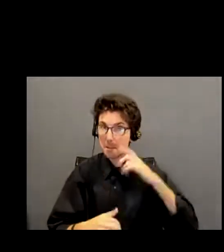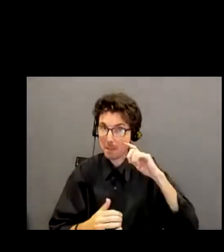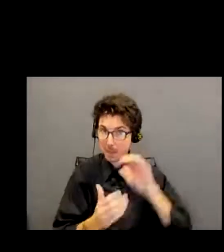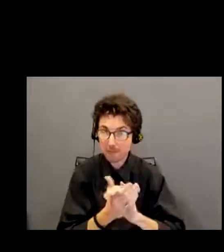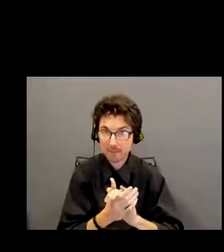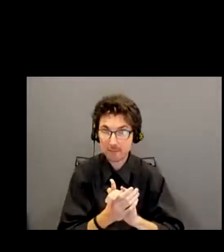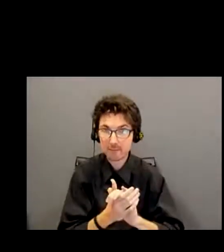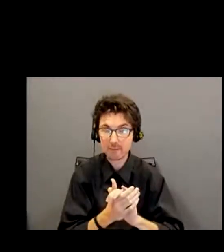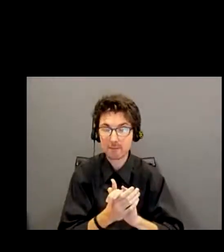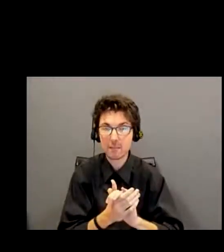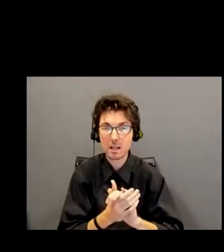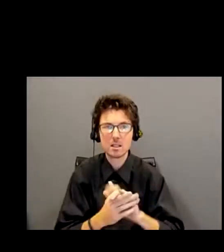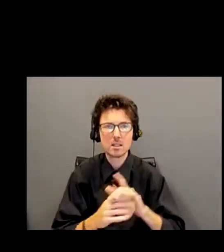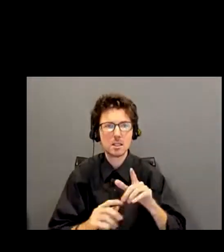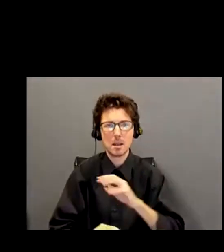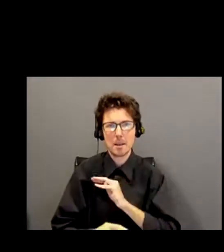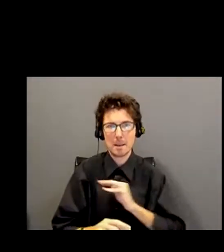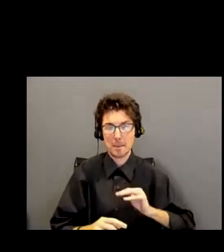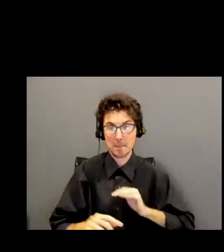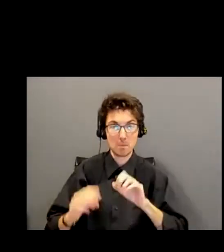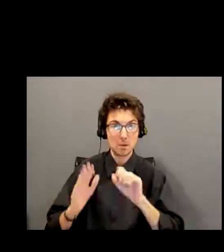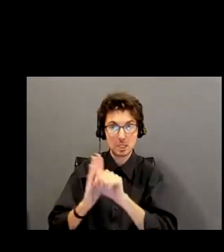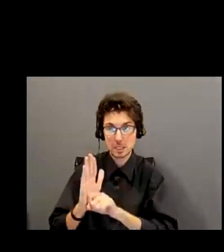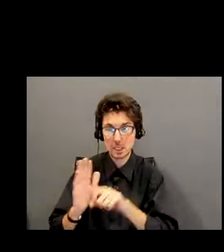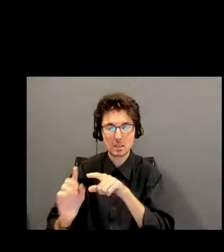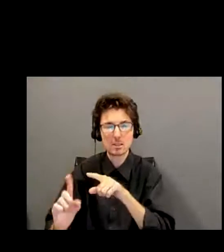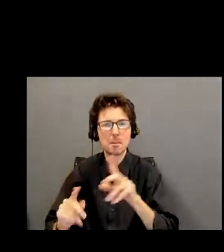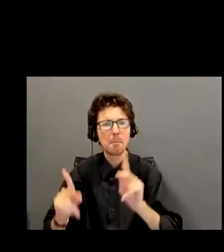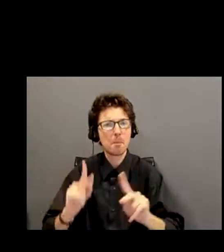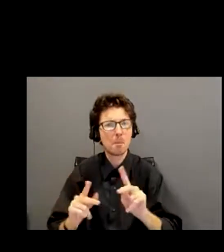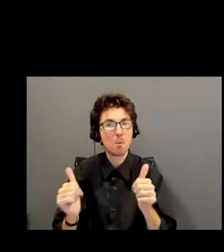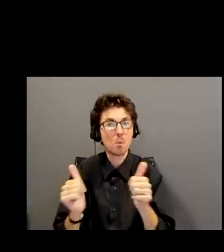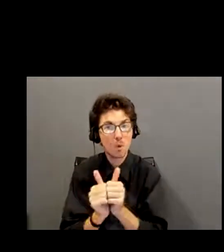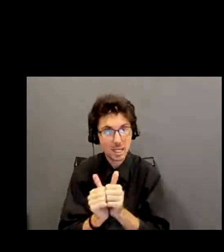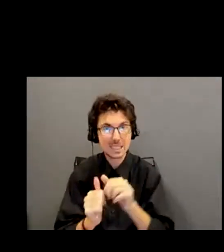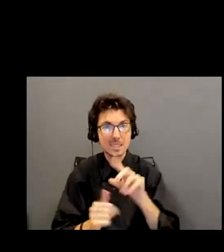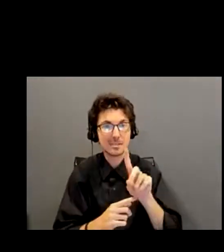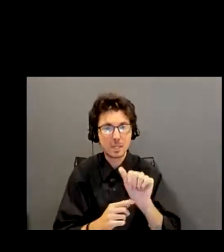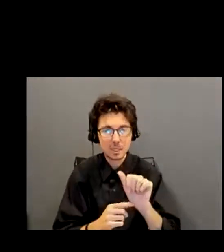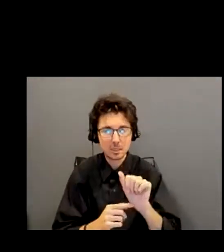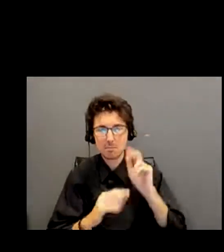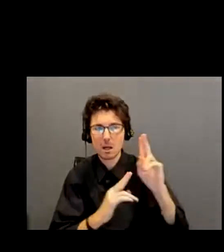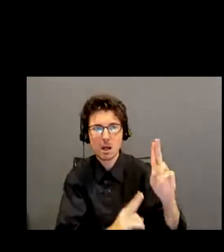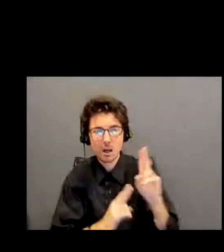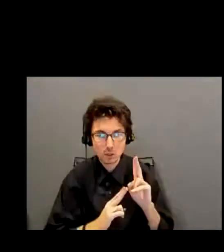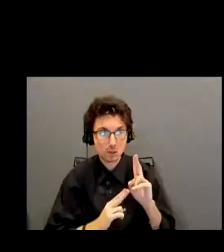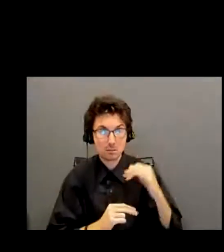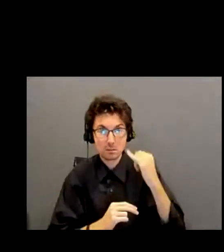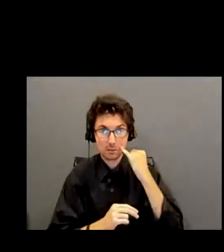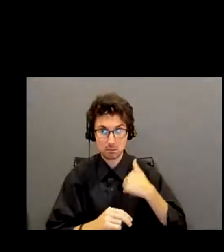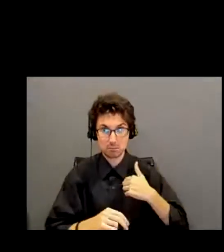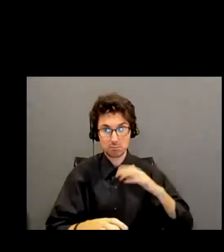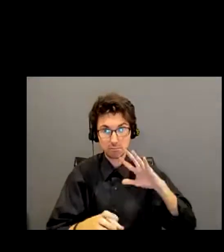member states, on the communities of persons with disability, and what an honor it would be for me to be a part of